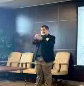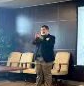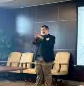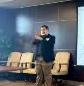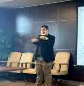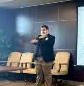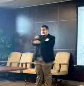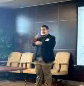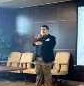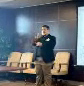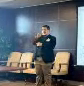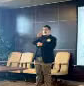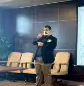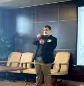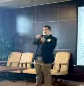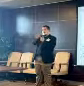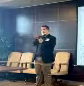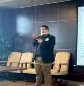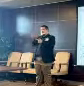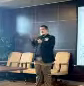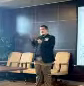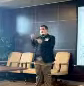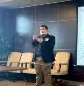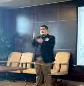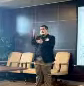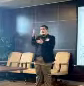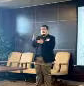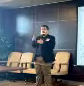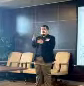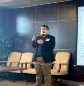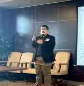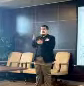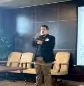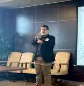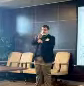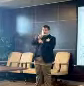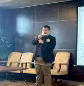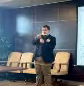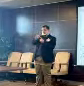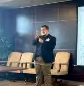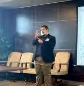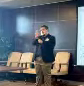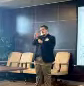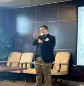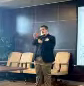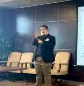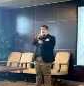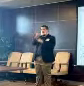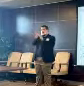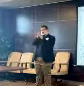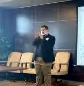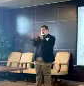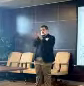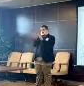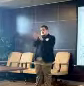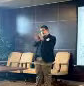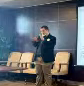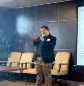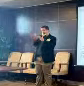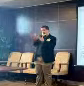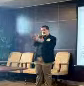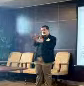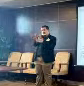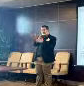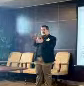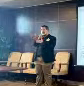between the ages of 40 and 69, so over half are in the 40 to 69 age range. The overall age of